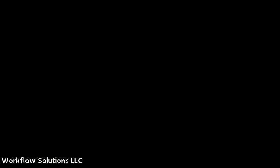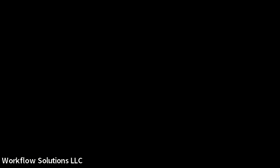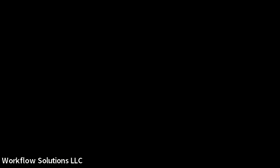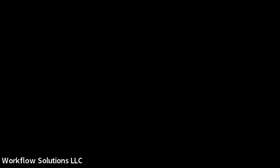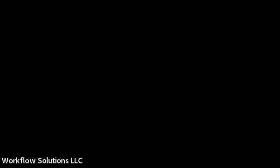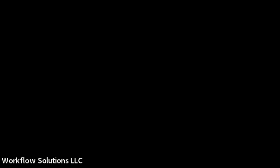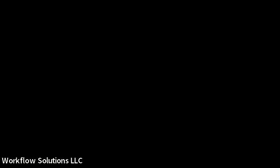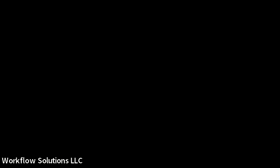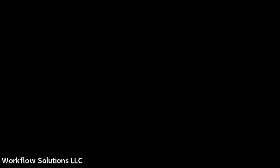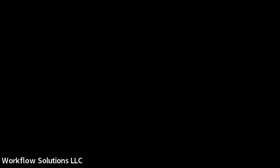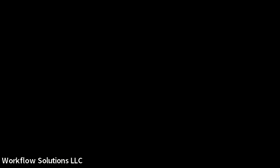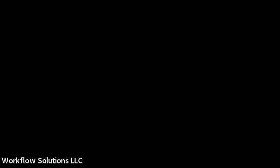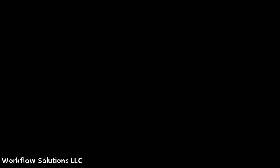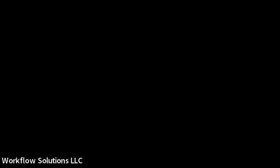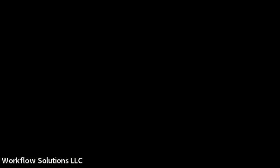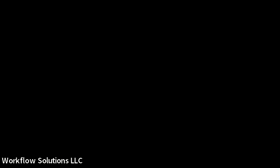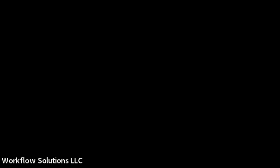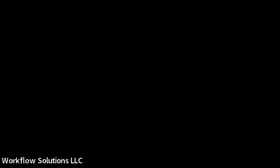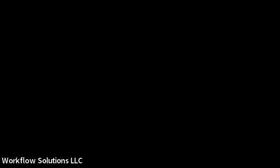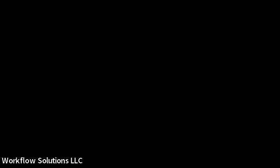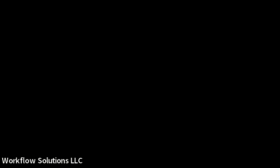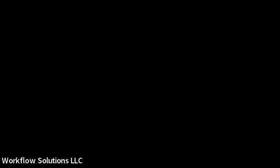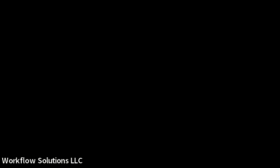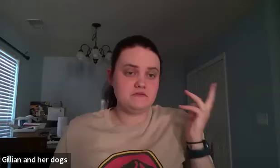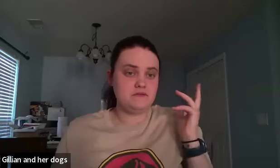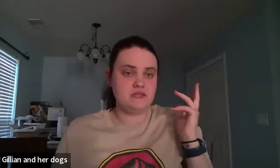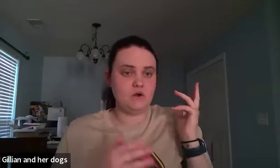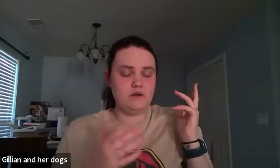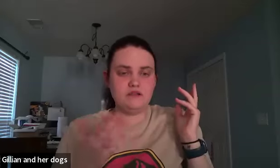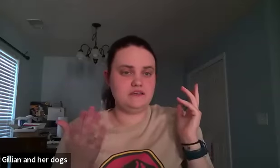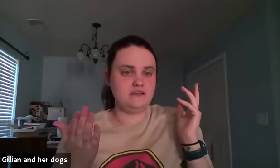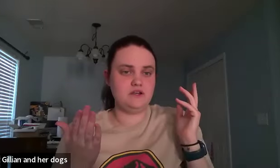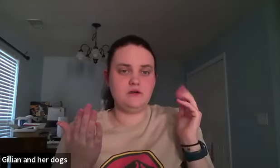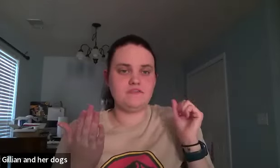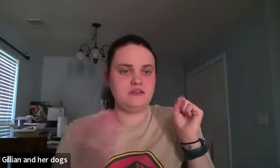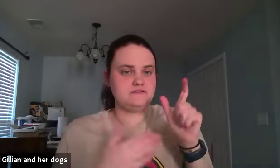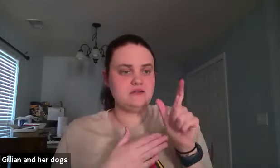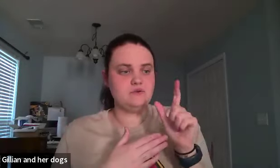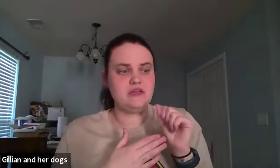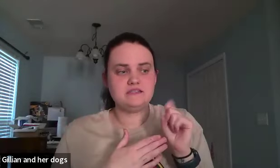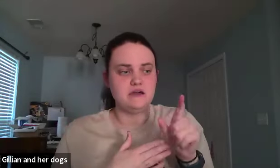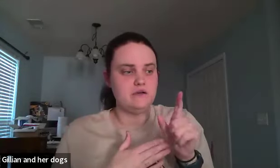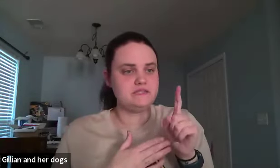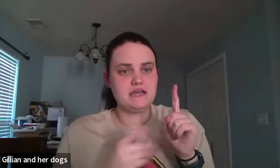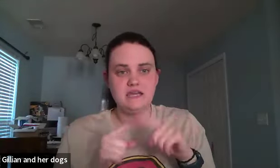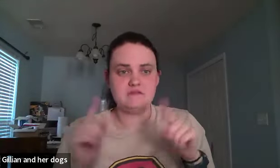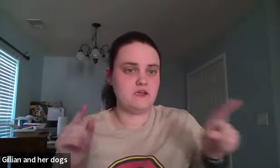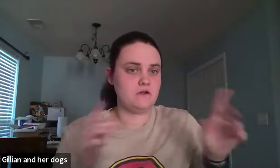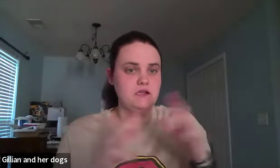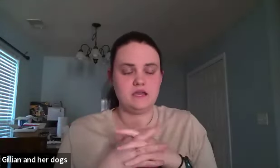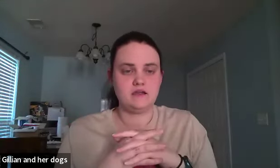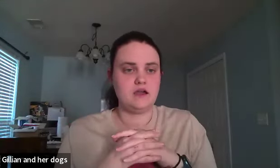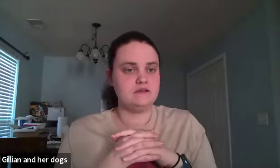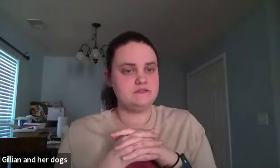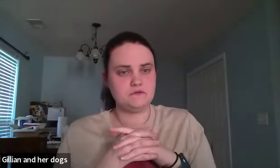reason why I was taught the way I was. And again, like, I think I've said with ASL is that it can vary in kind of